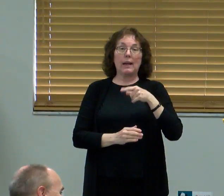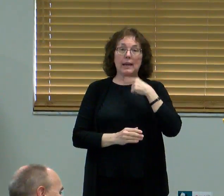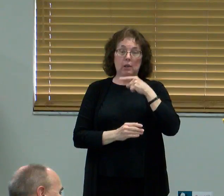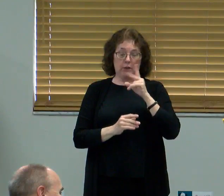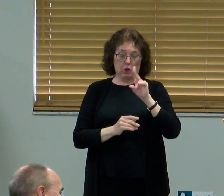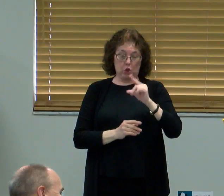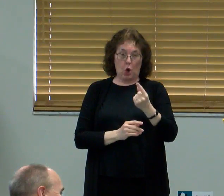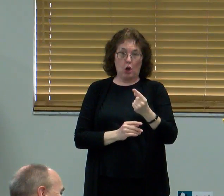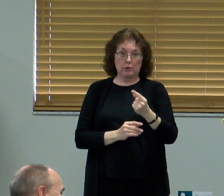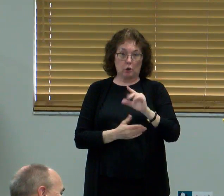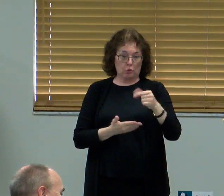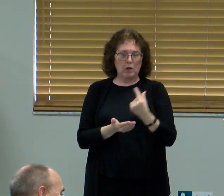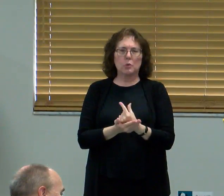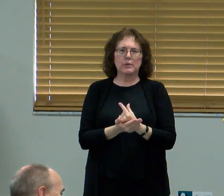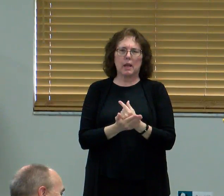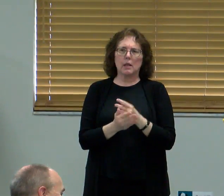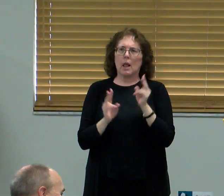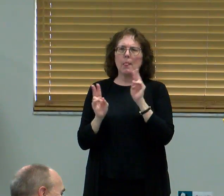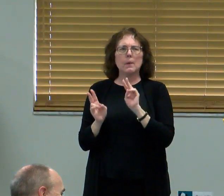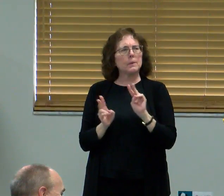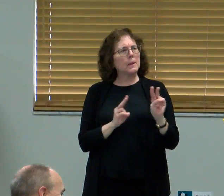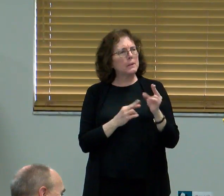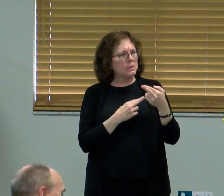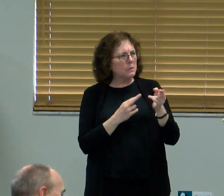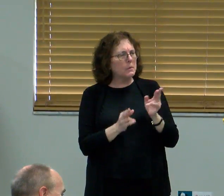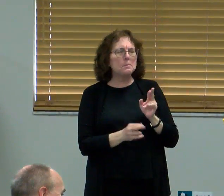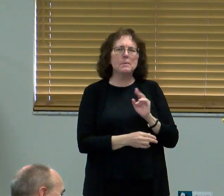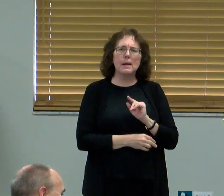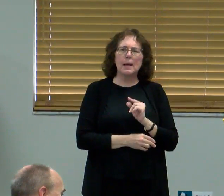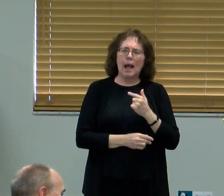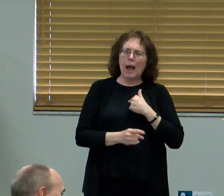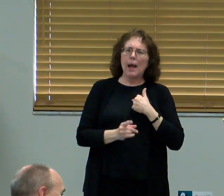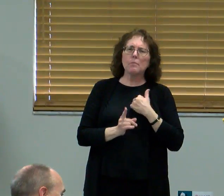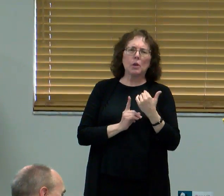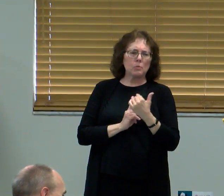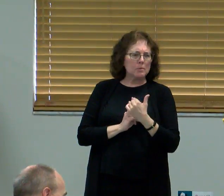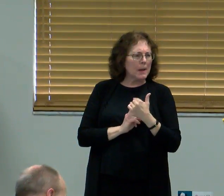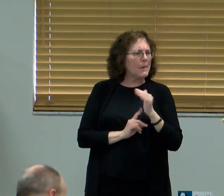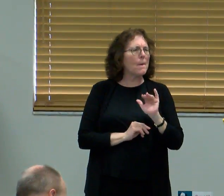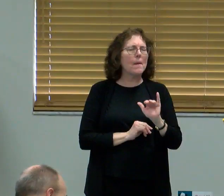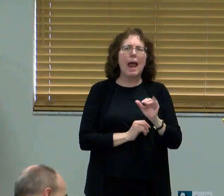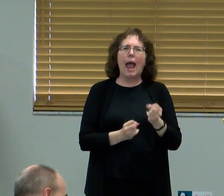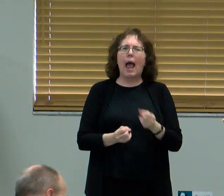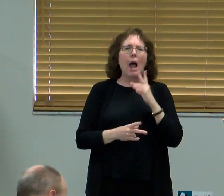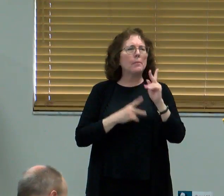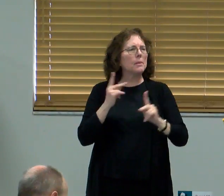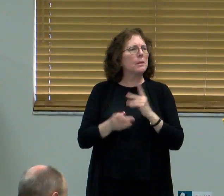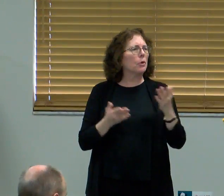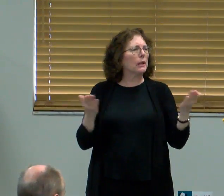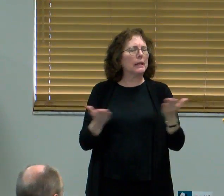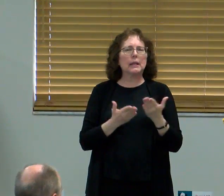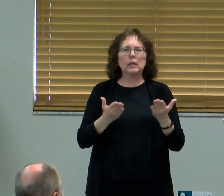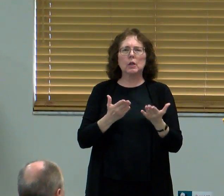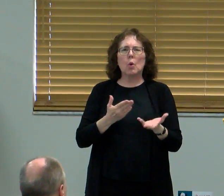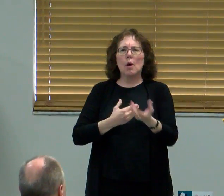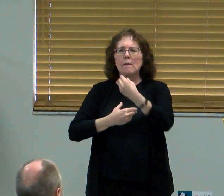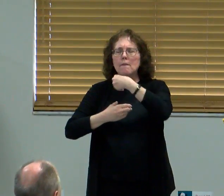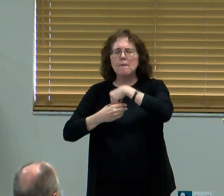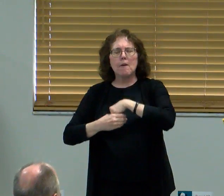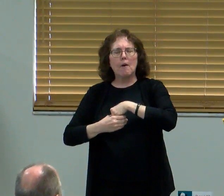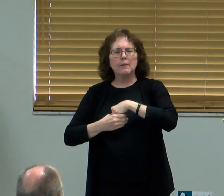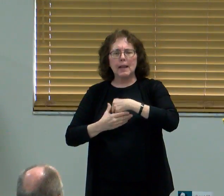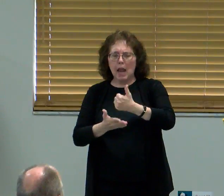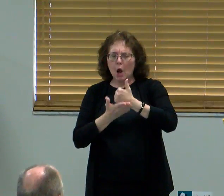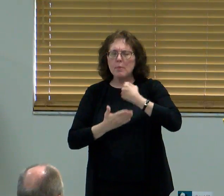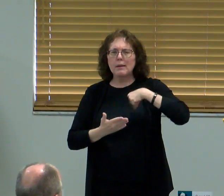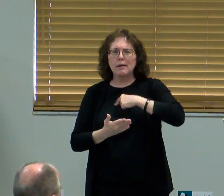dog graduates. And as I look around this room today, I am reminded of how many people here played a role in fulfilling